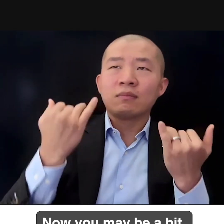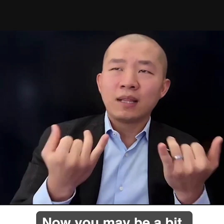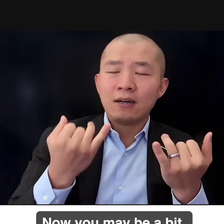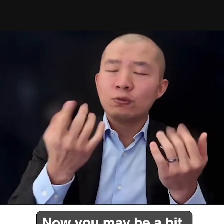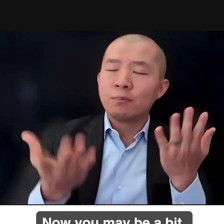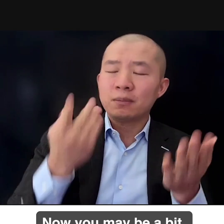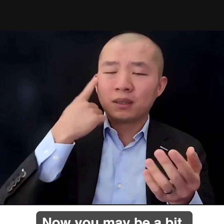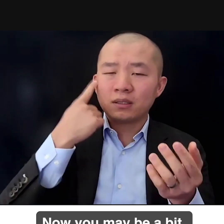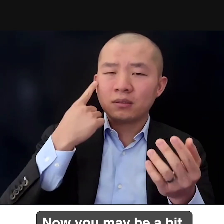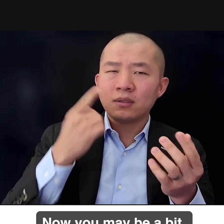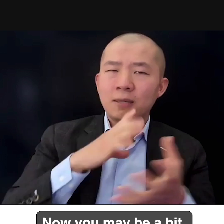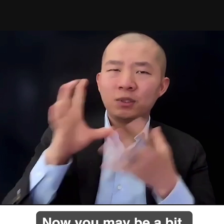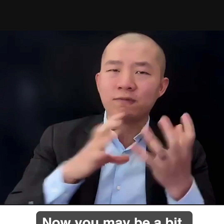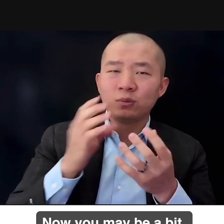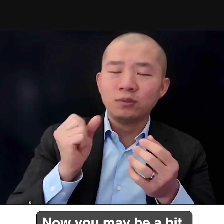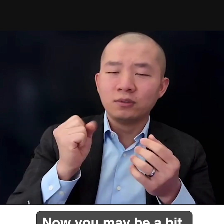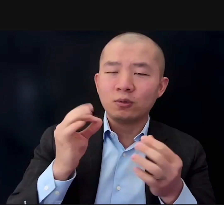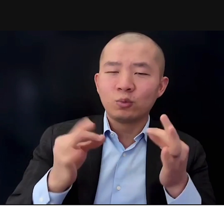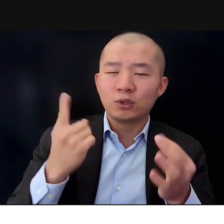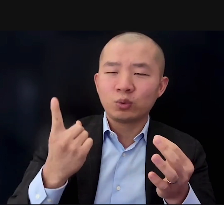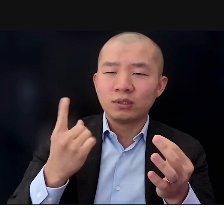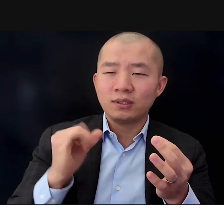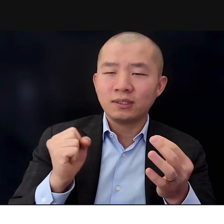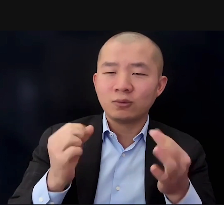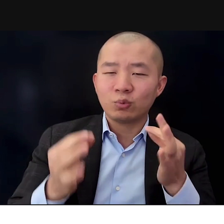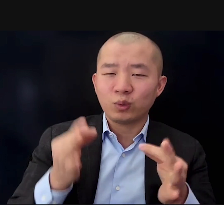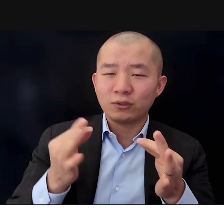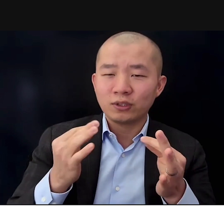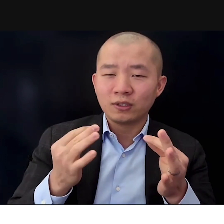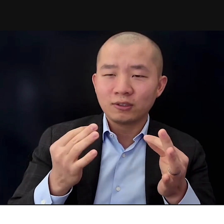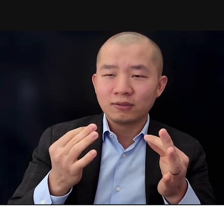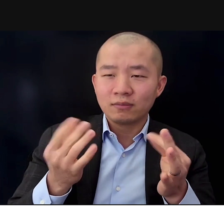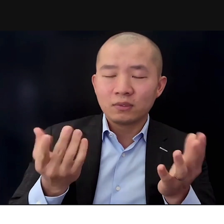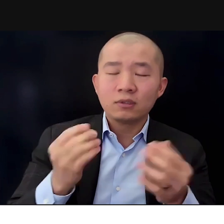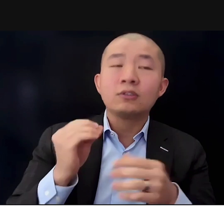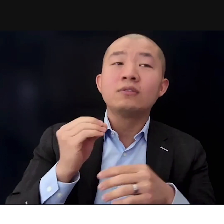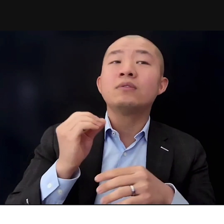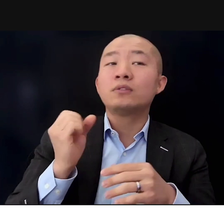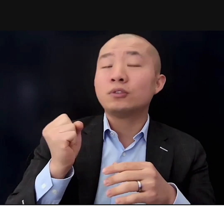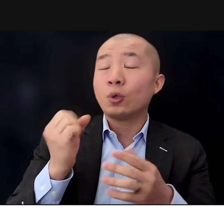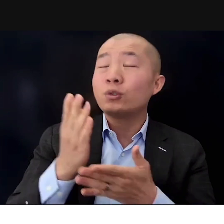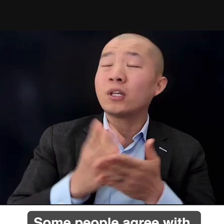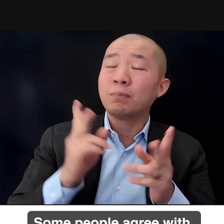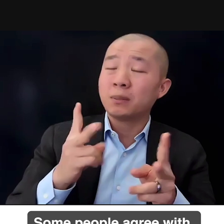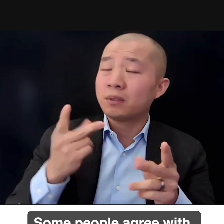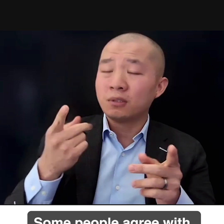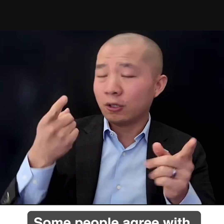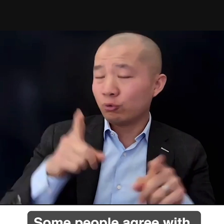Now, you may be a bit confused, asking, then which is it? Some people agree